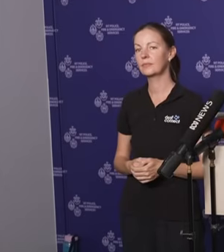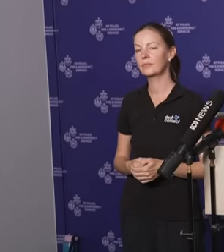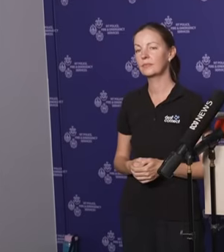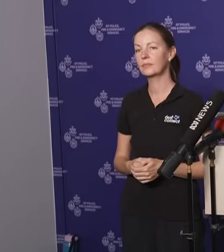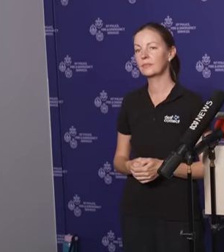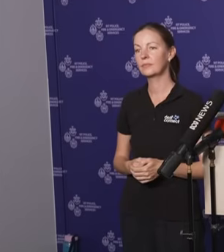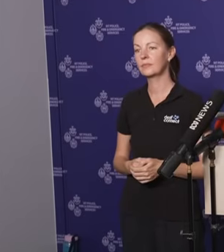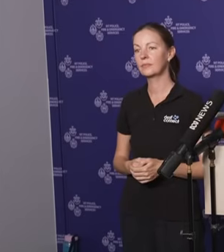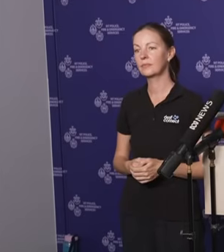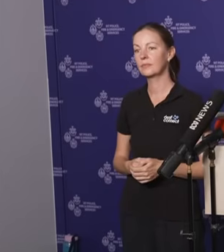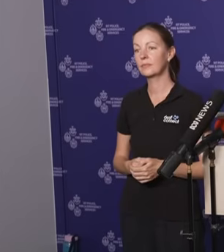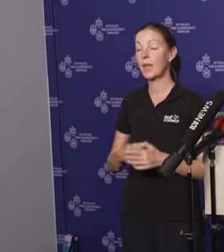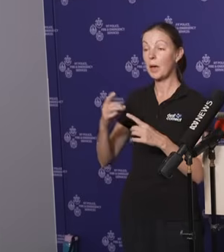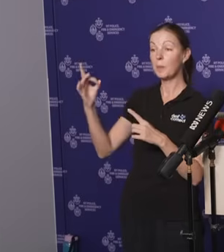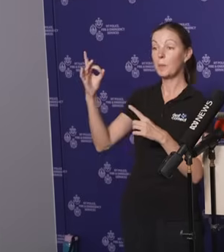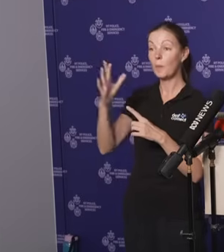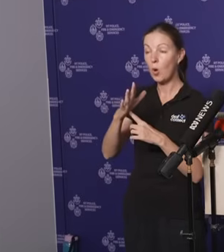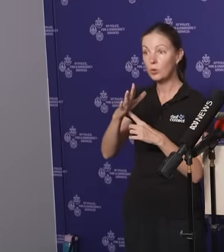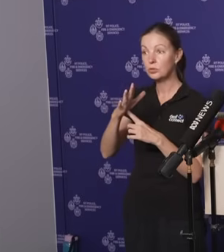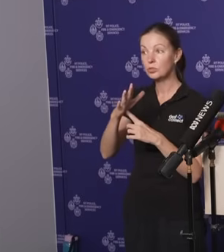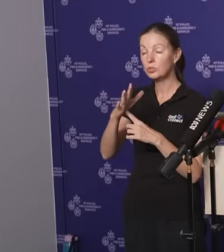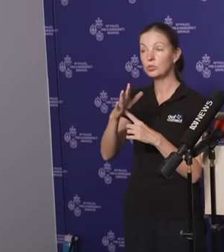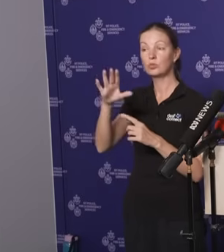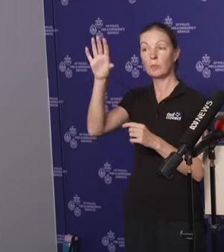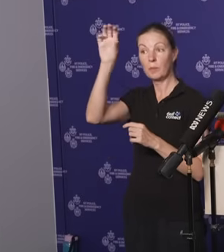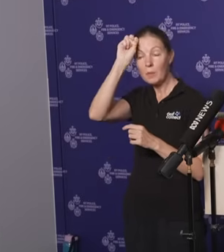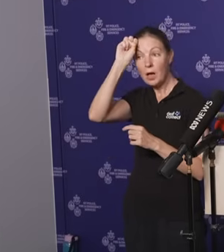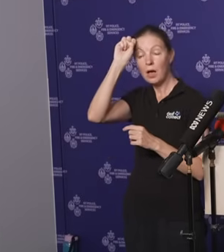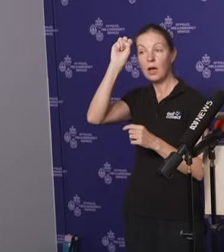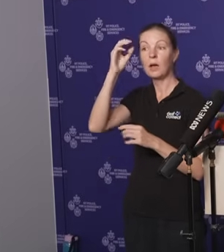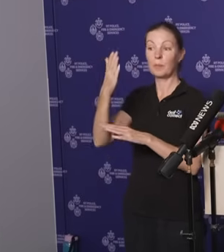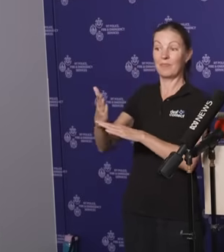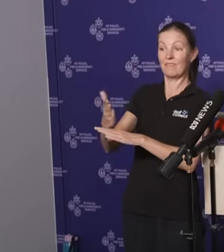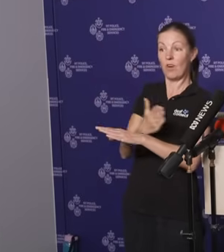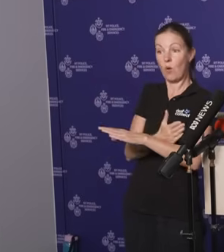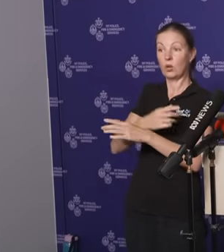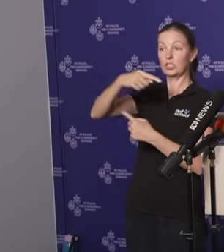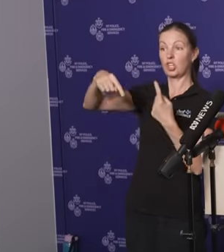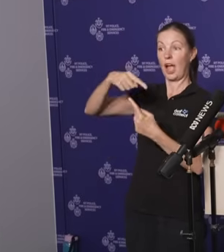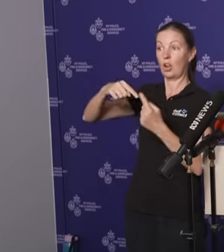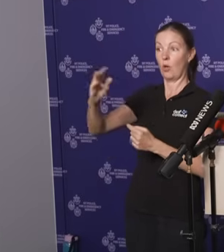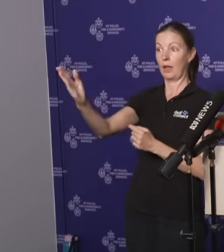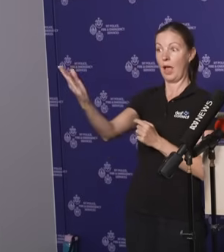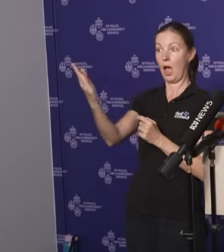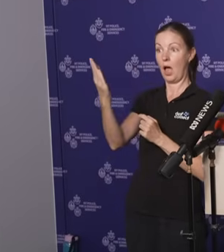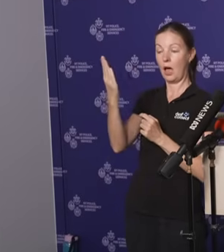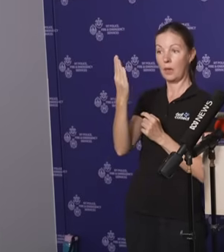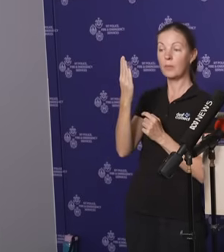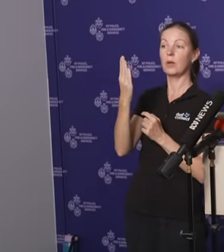it's important to be aware that before the cyclone impacts, you can expect to